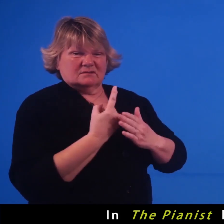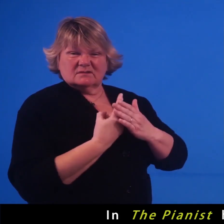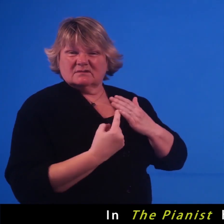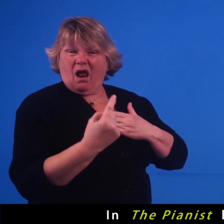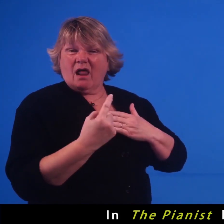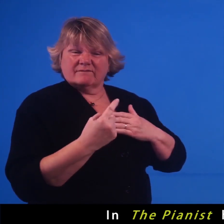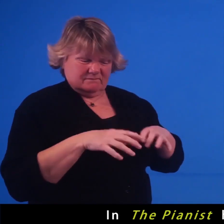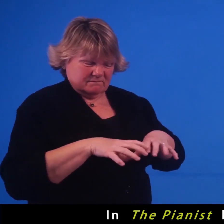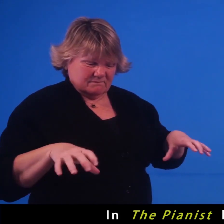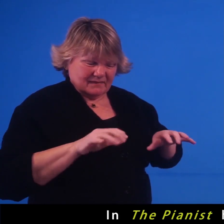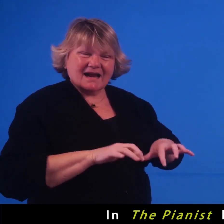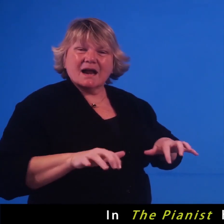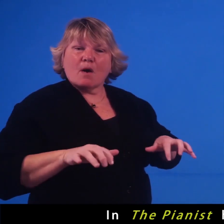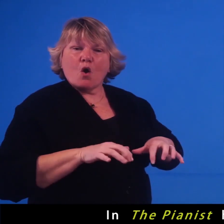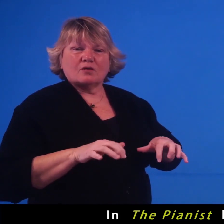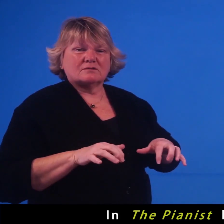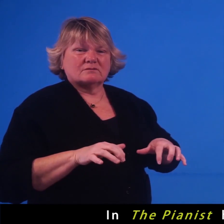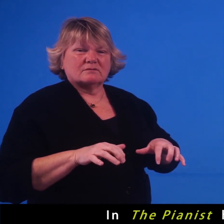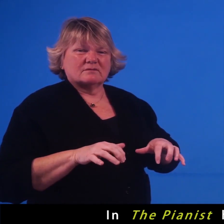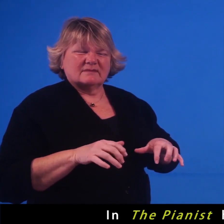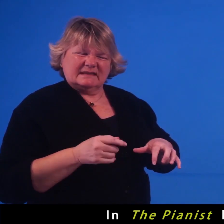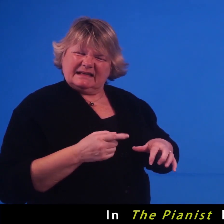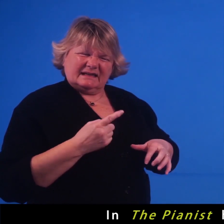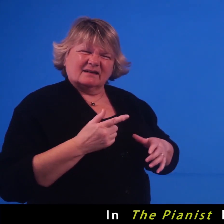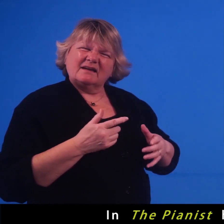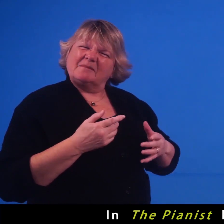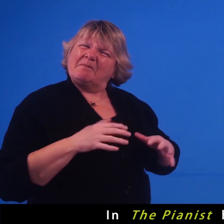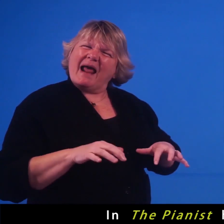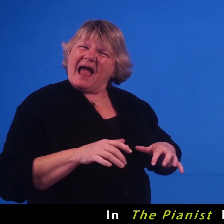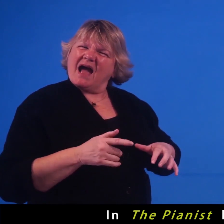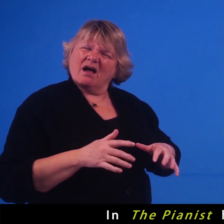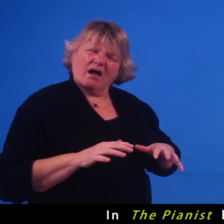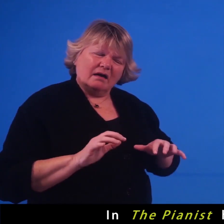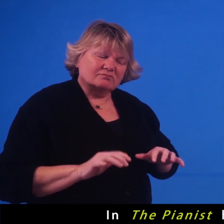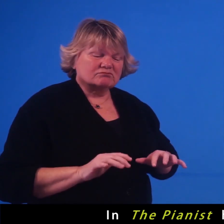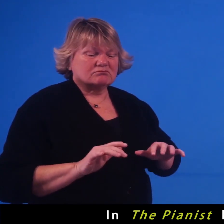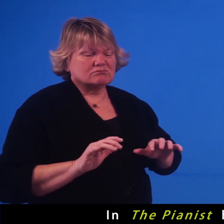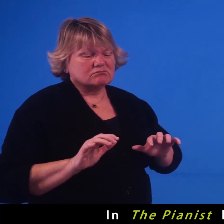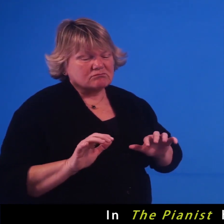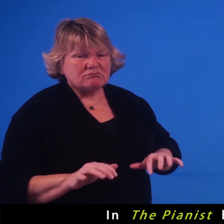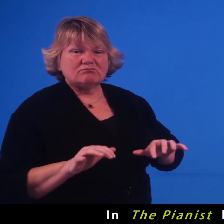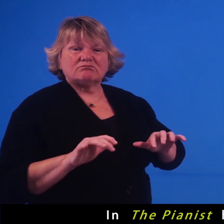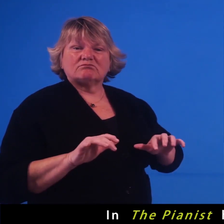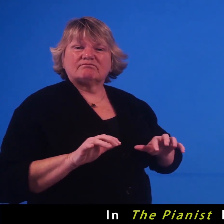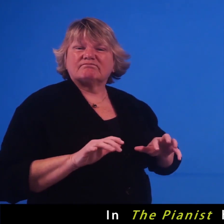In The Pianist, he sits alone at the keyboard, barely able to play.